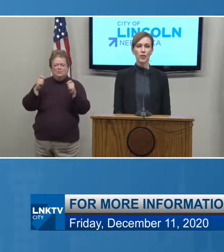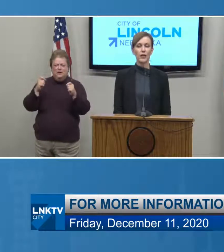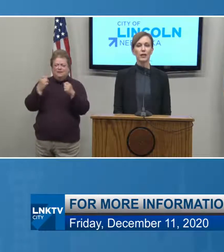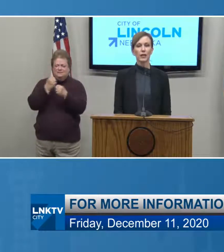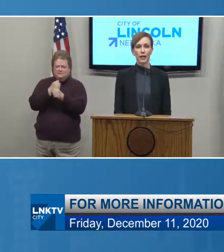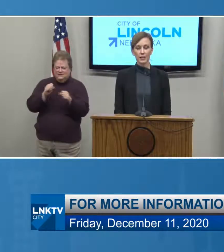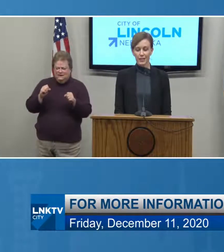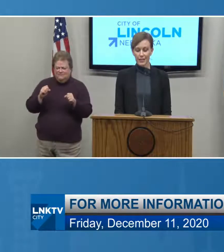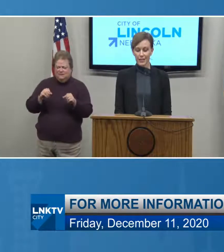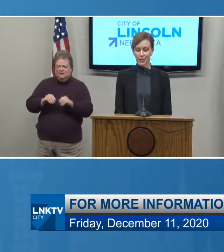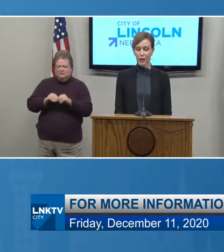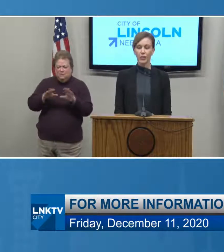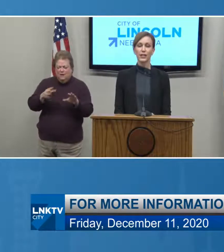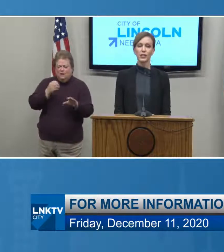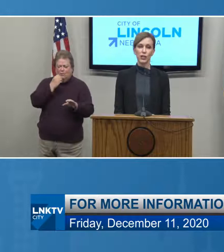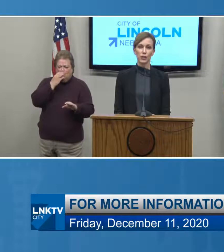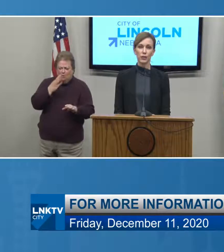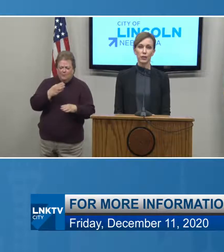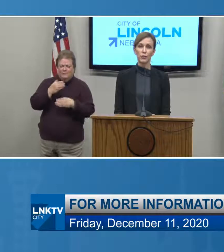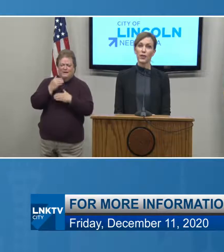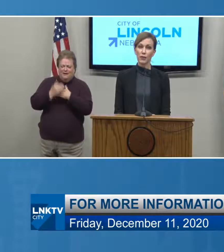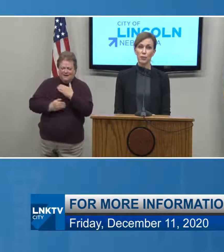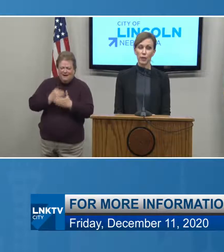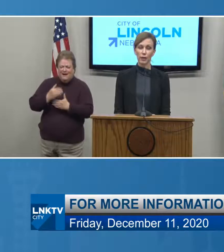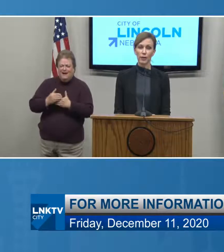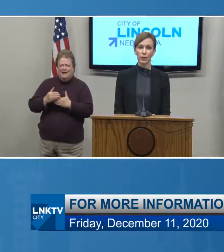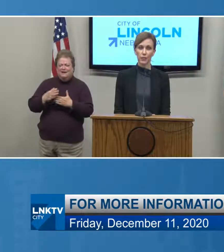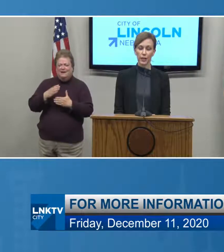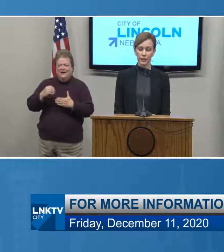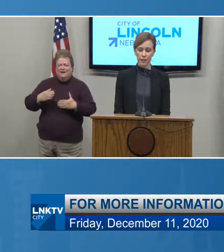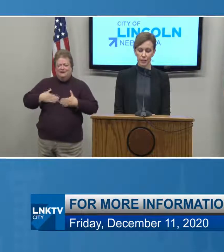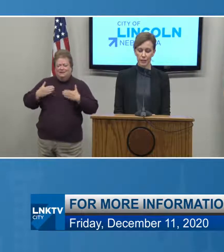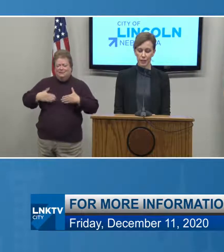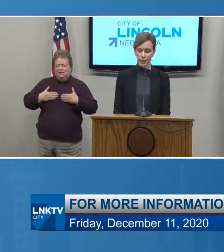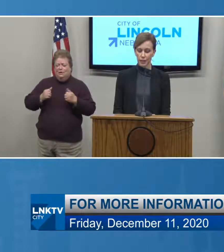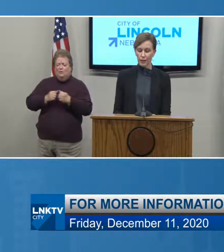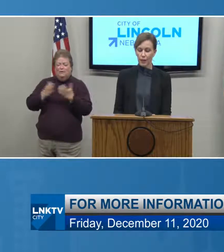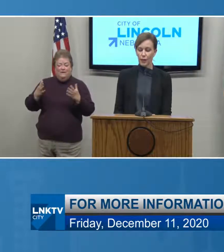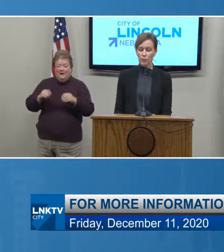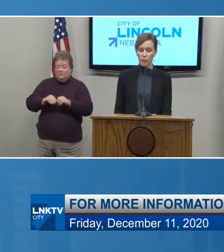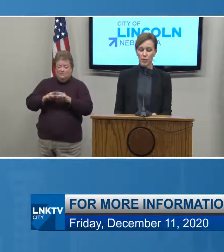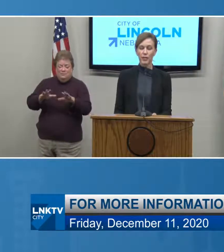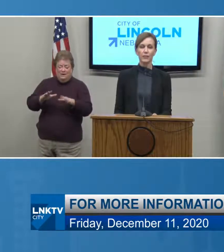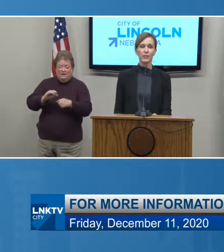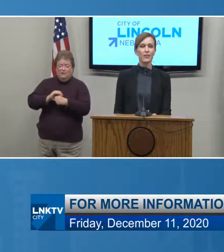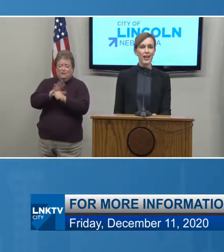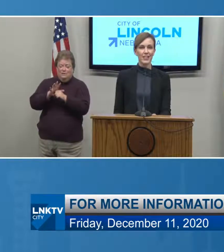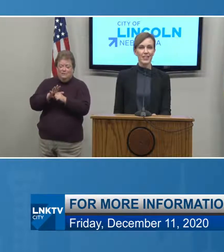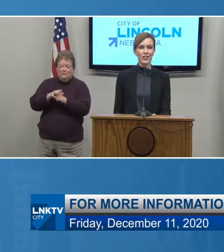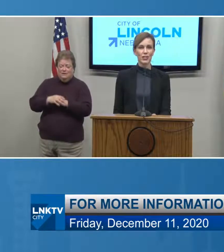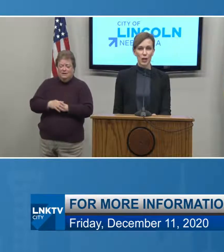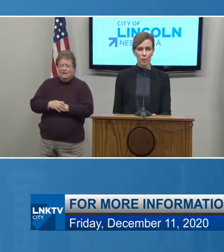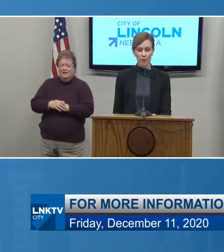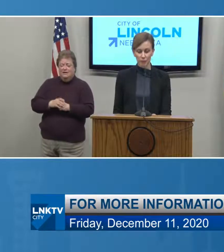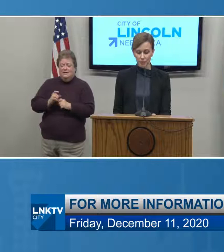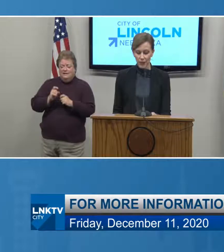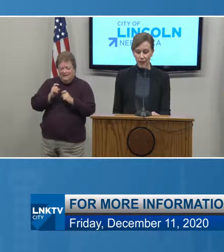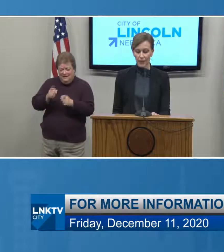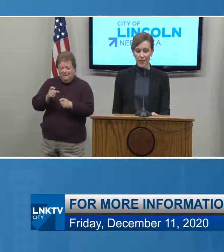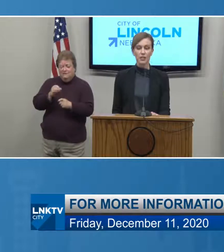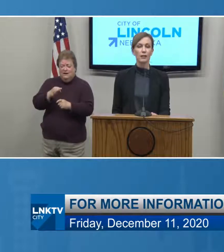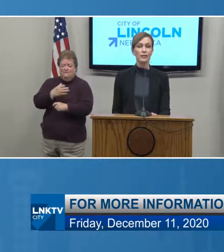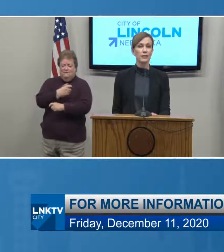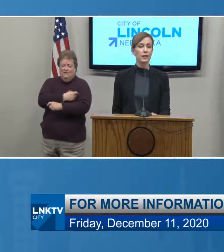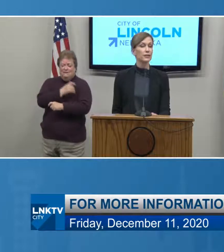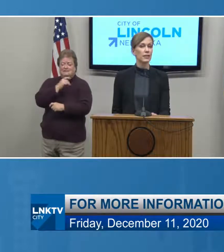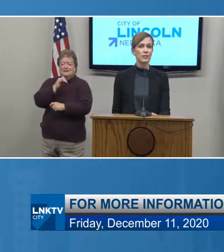warmth, kindness, and holiday cheer without spreading COVID-19. And remember, the gift of a vaccine is coming, and